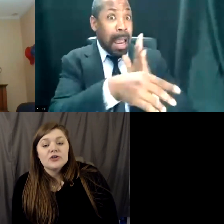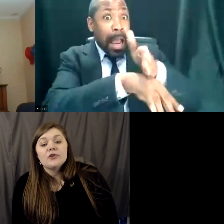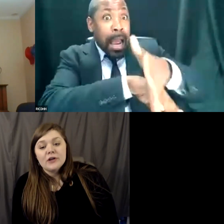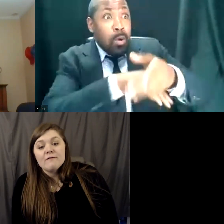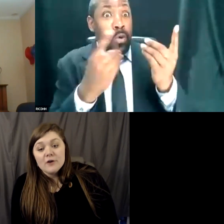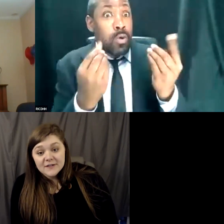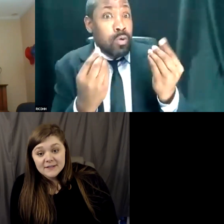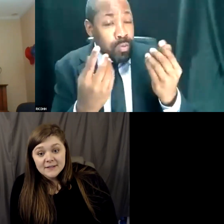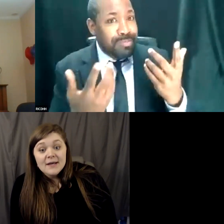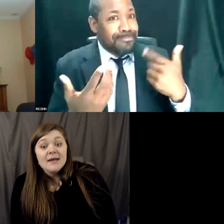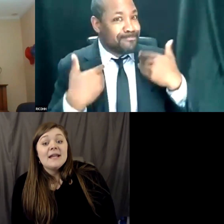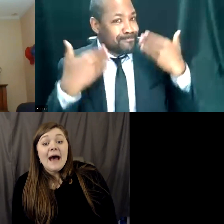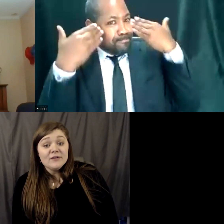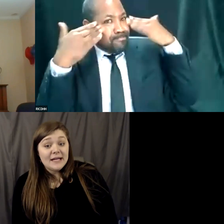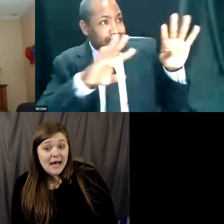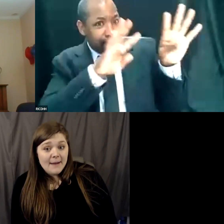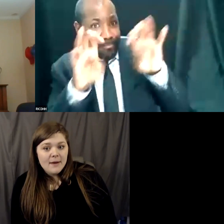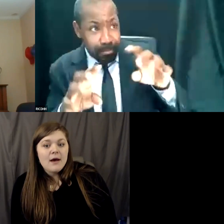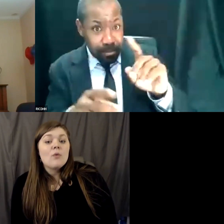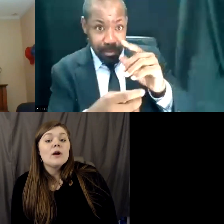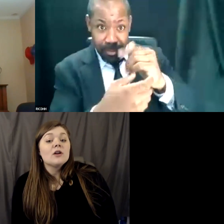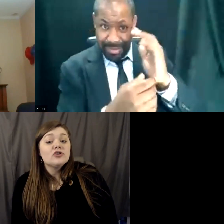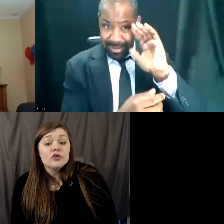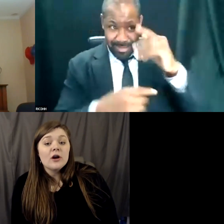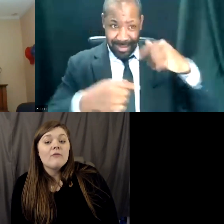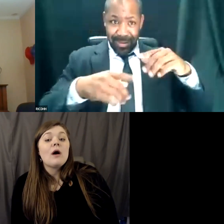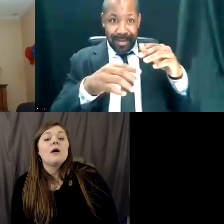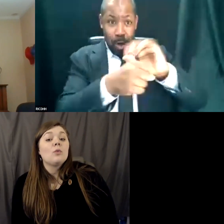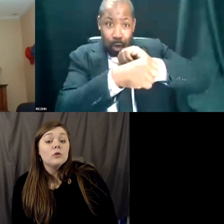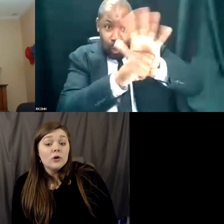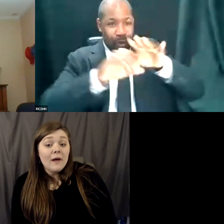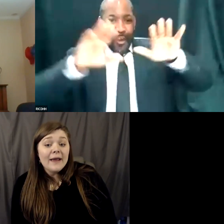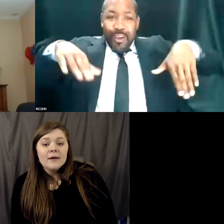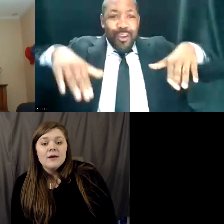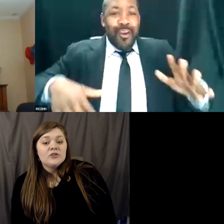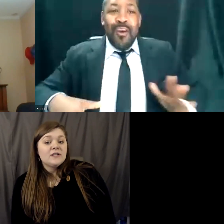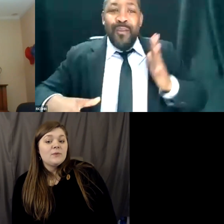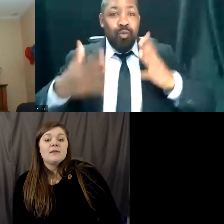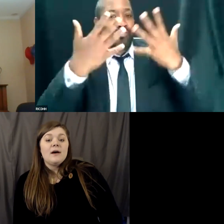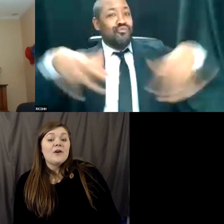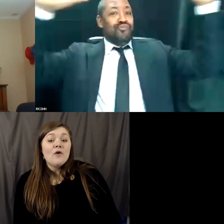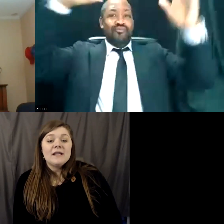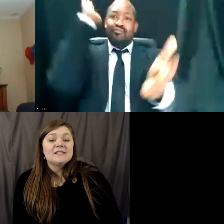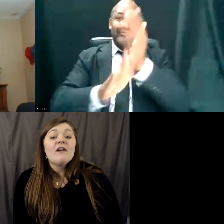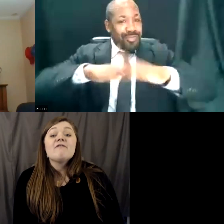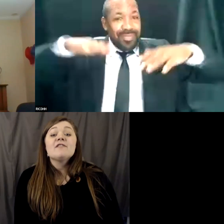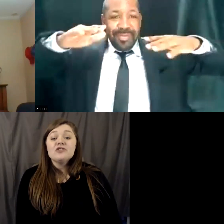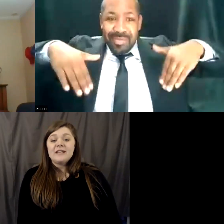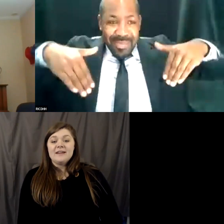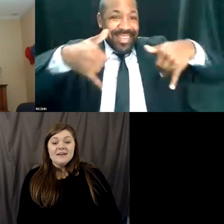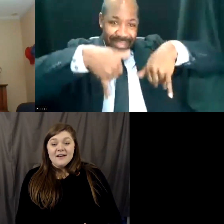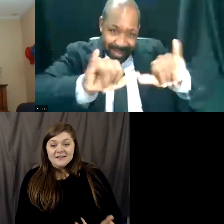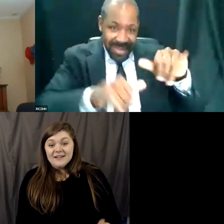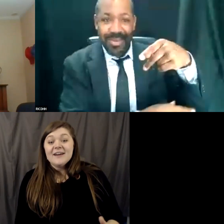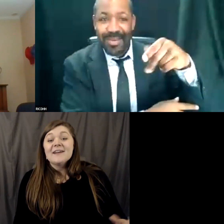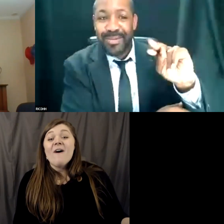until March 31st. And after that time, we are unsure of what it will look like. Just with COVID, it's not